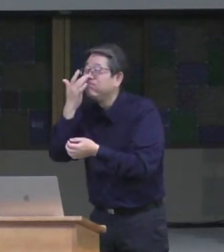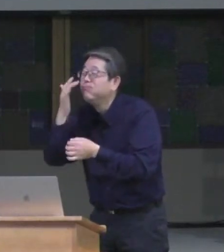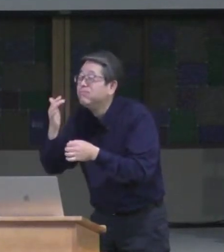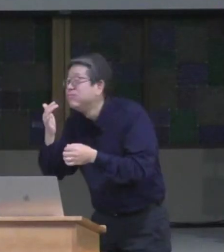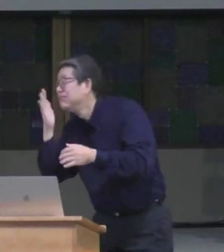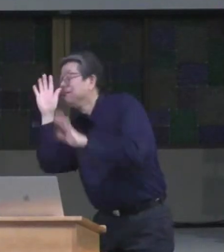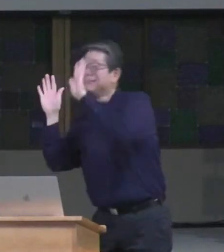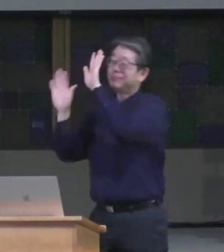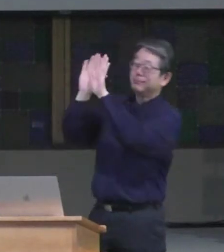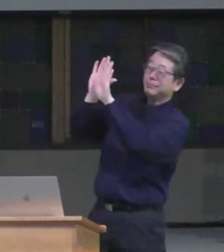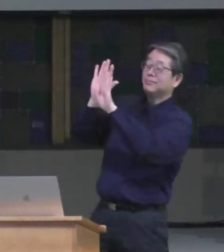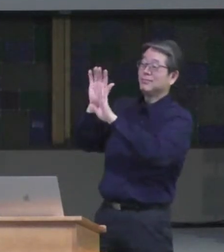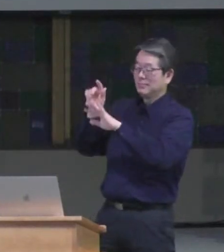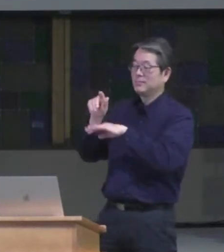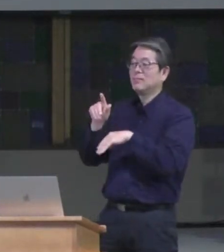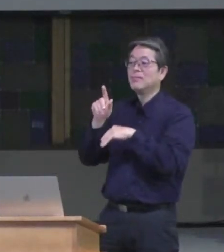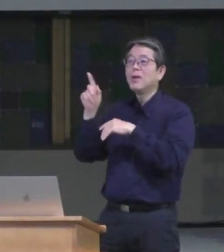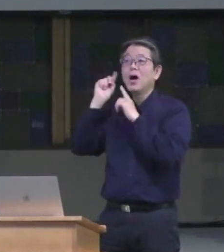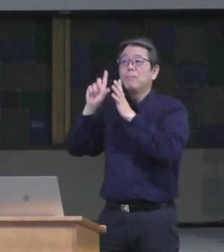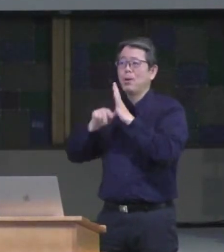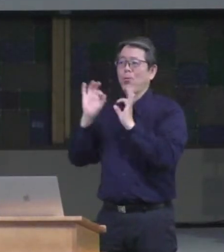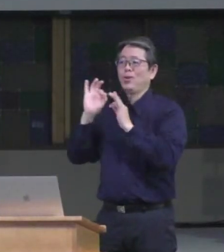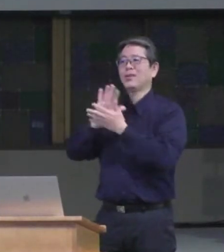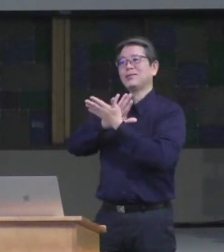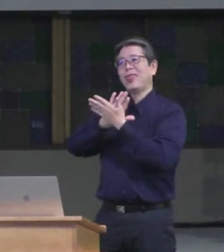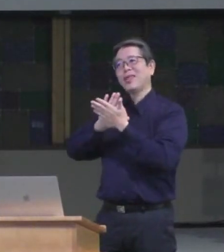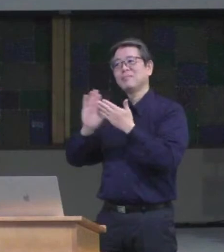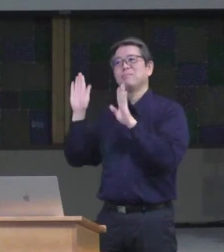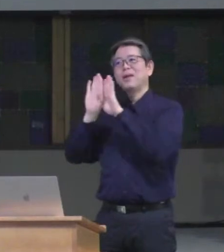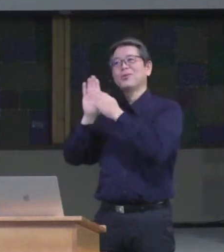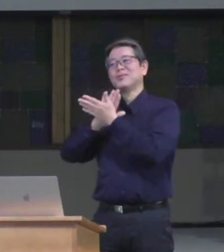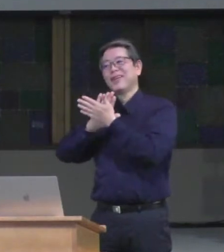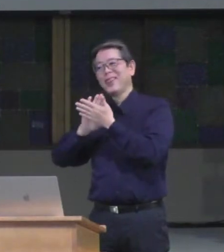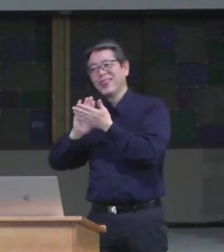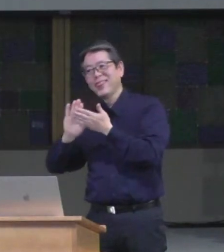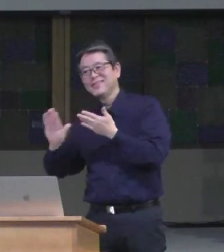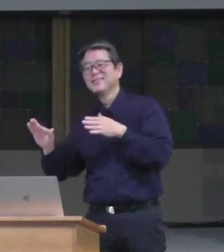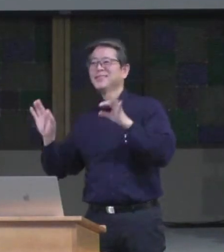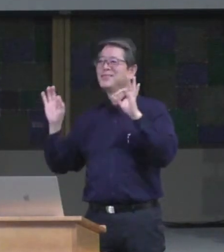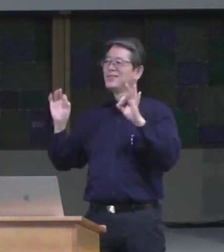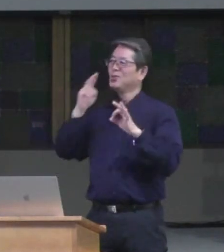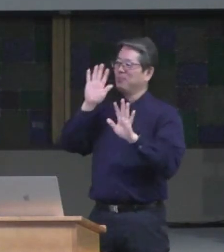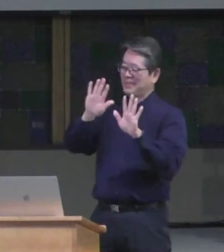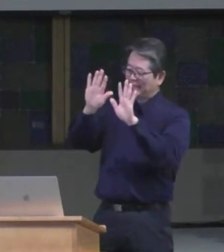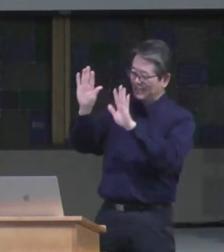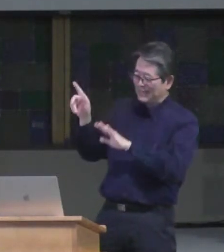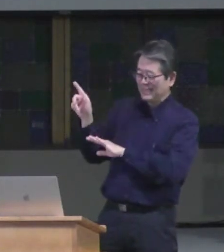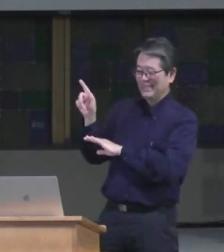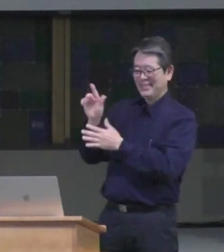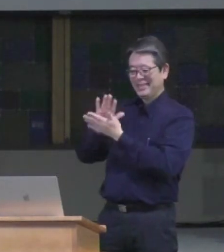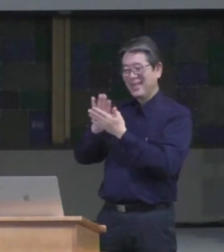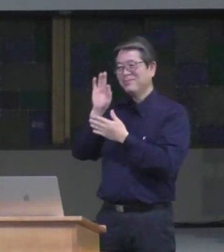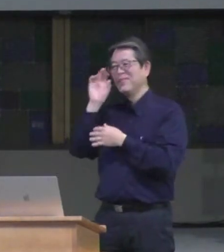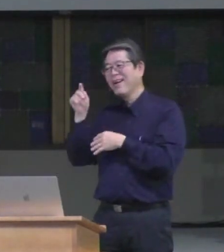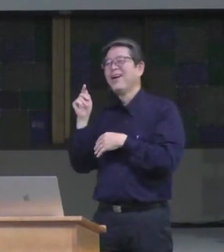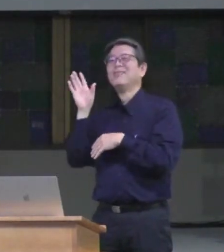What's he saying? I don't know. Trying to see. It's beautiful. Beautiful for hearing people. It's a